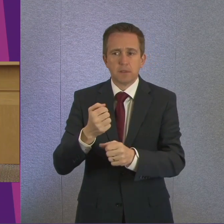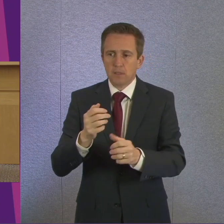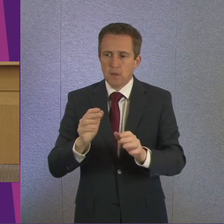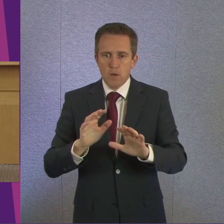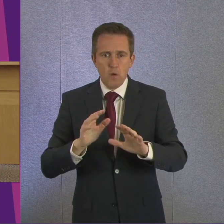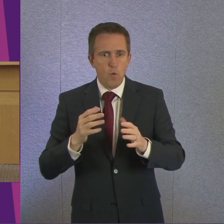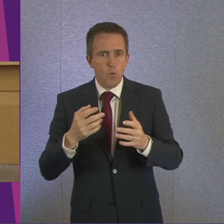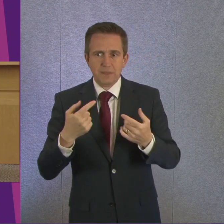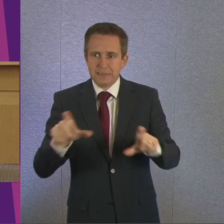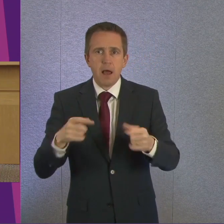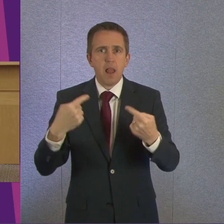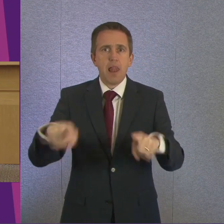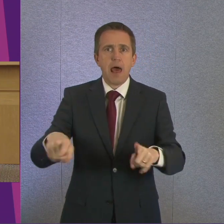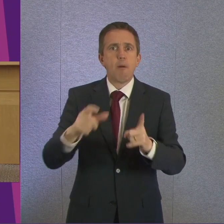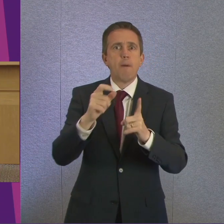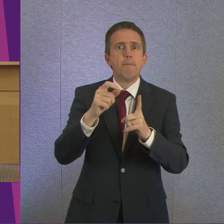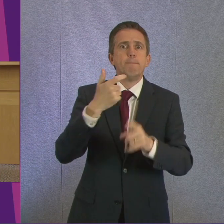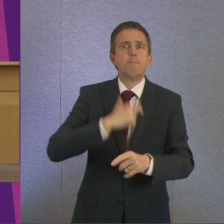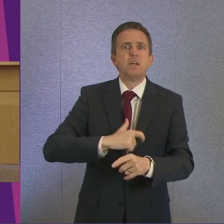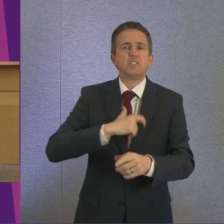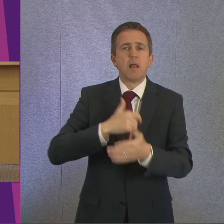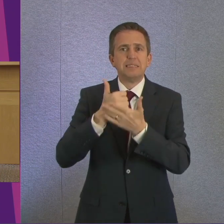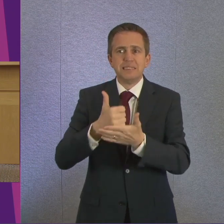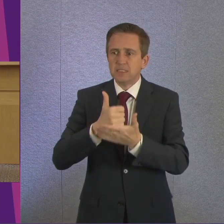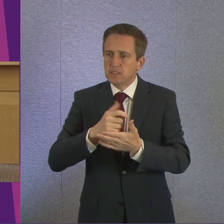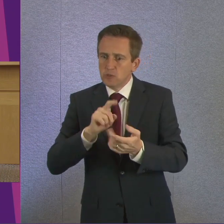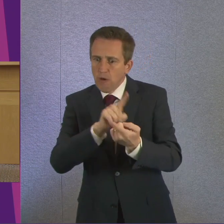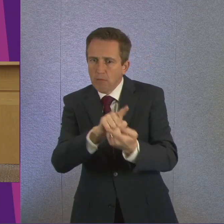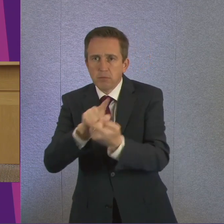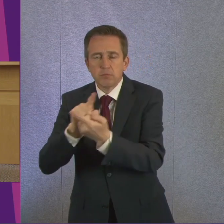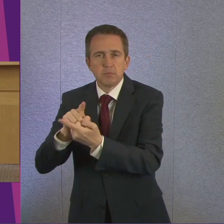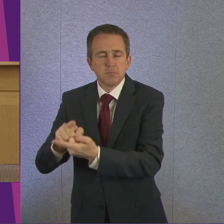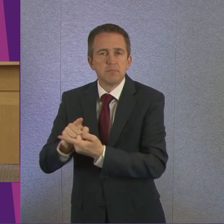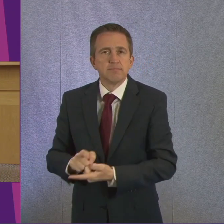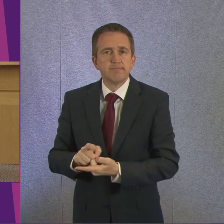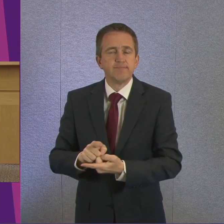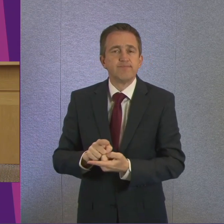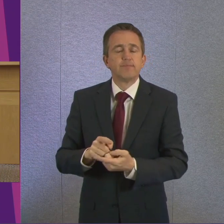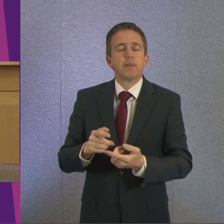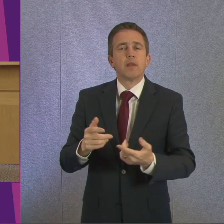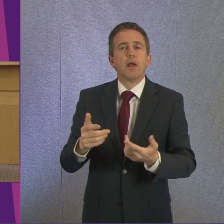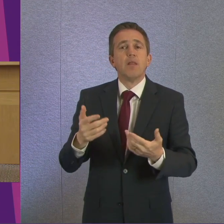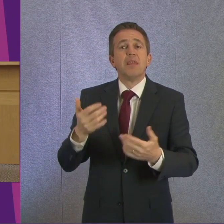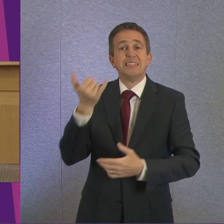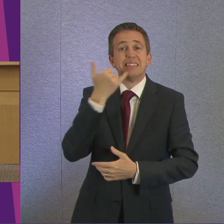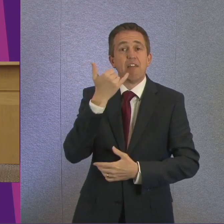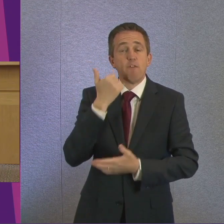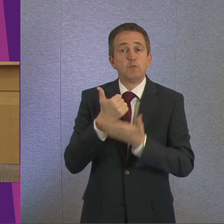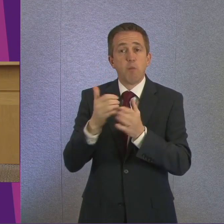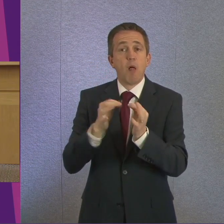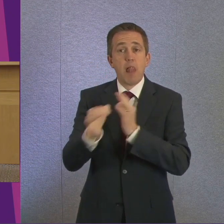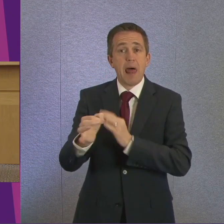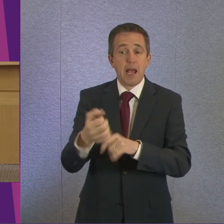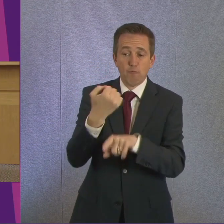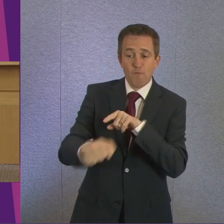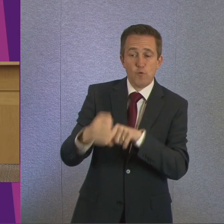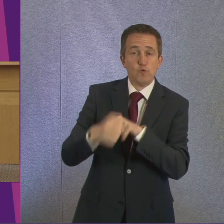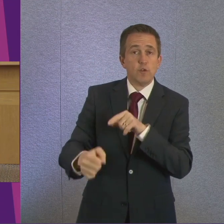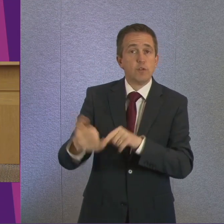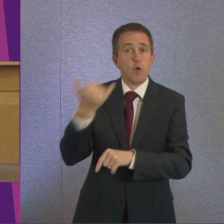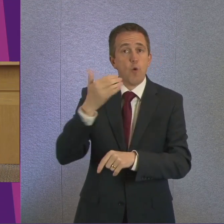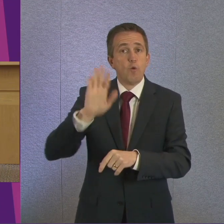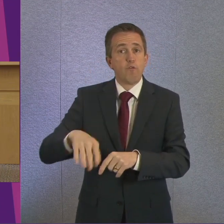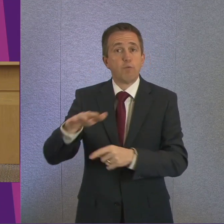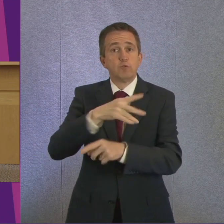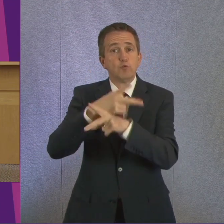personal assistants to risk and infection transmission. He says that the telephone support line refuses calls from these social care workers